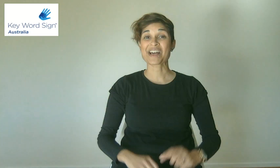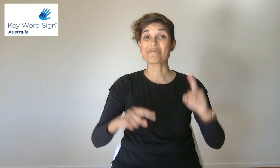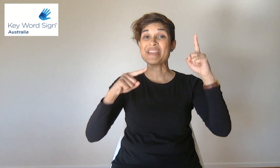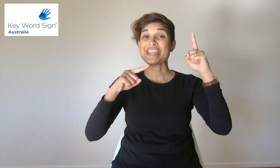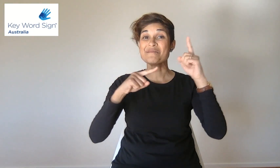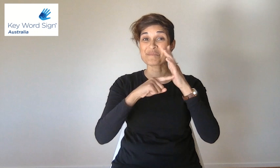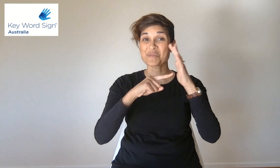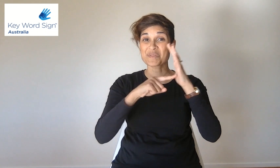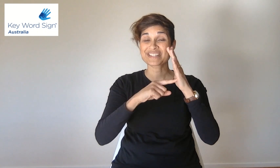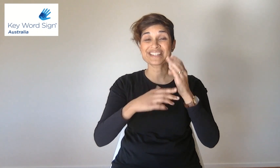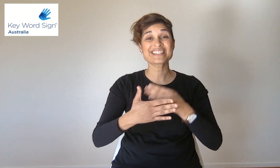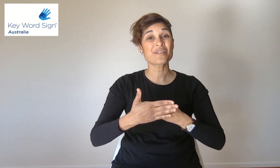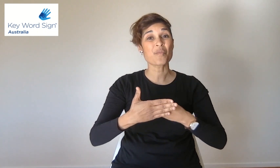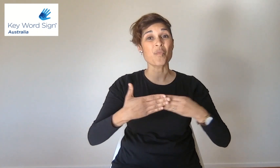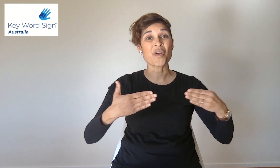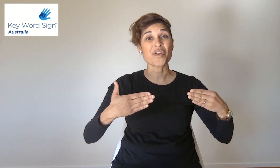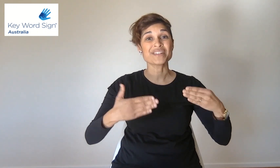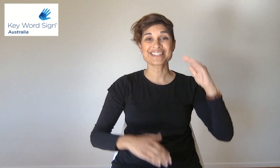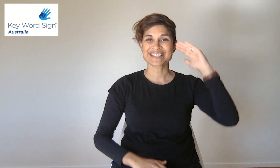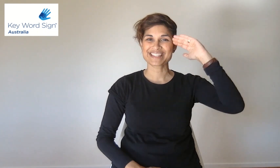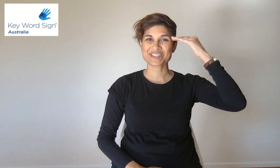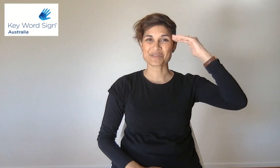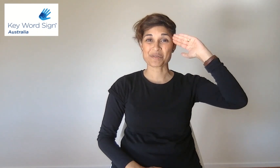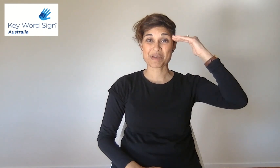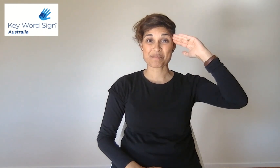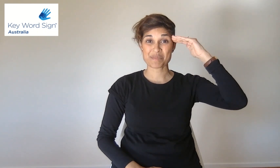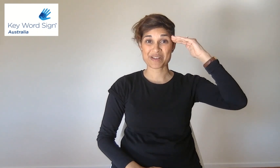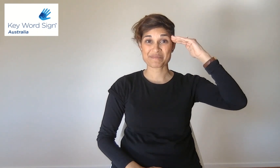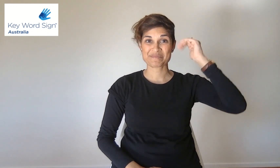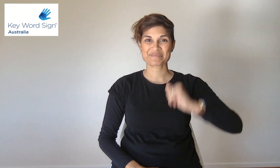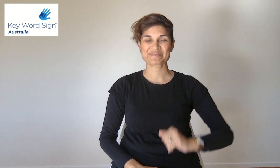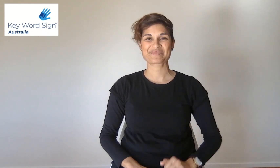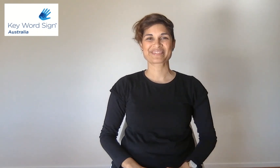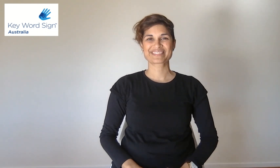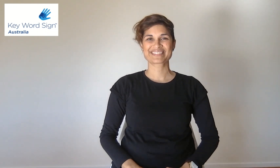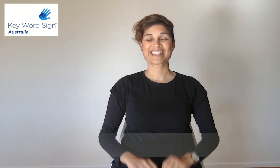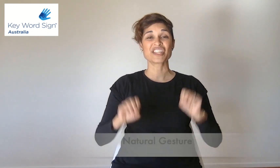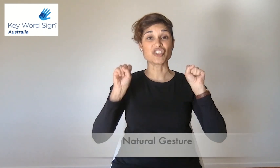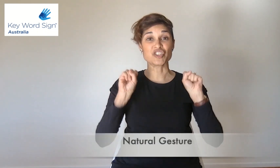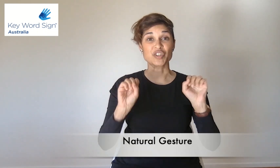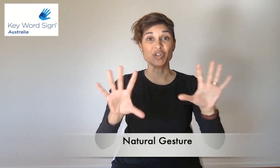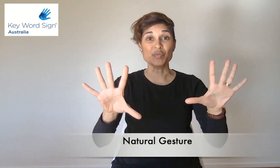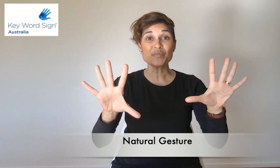Some important words to remember. De gloomp,